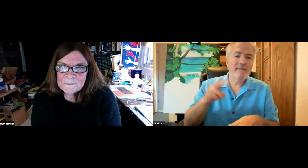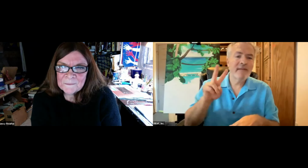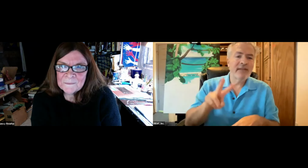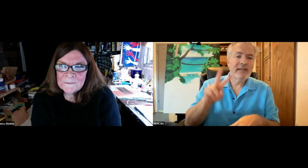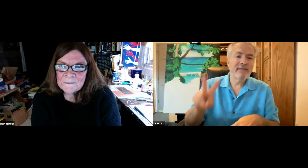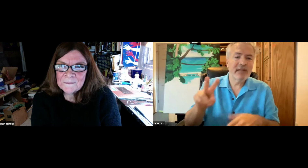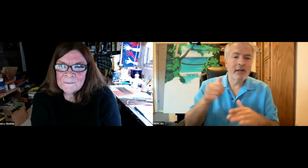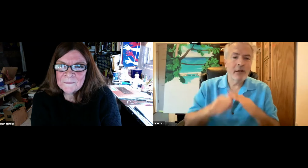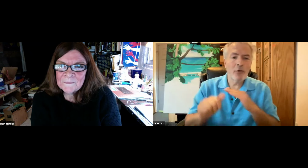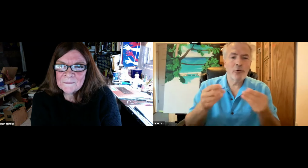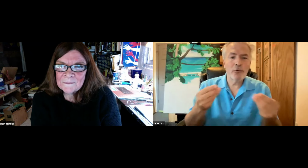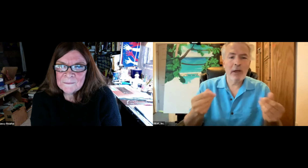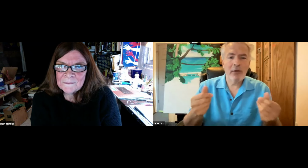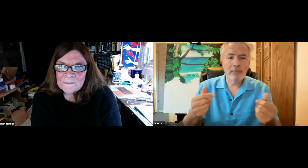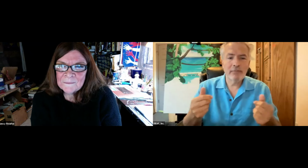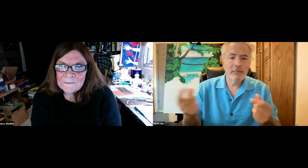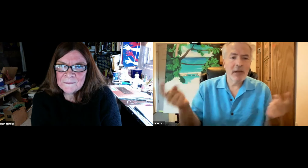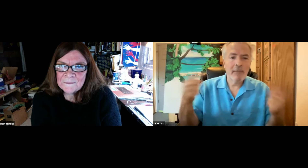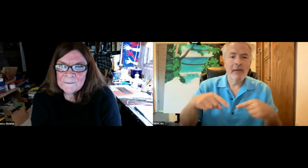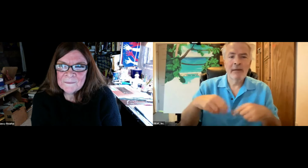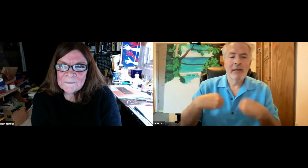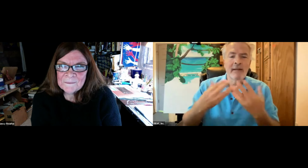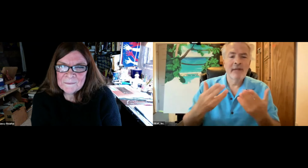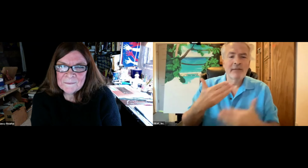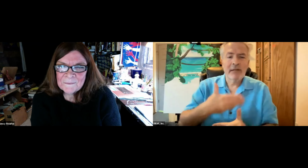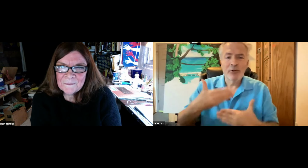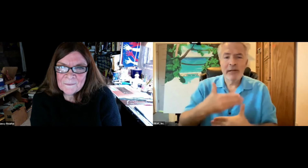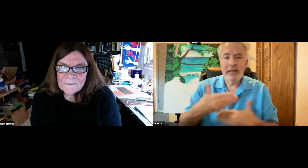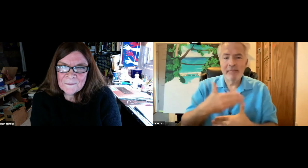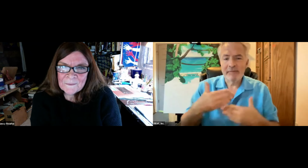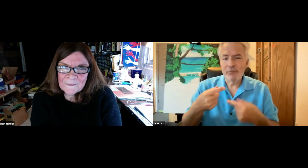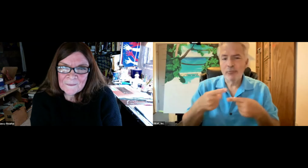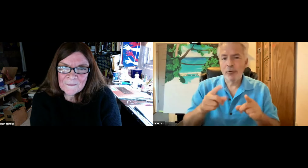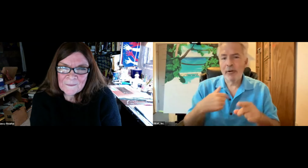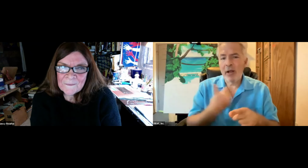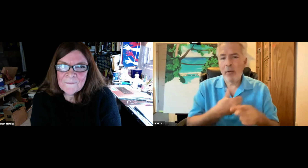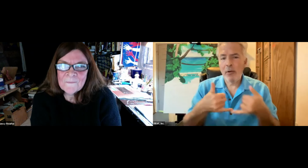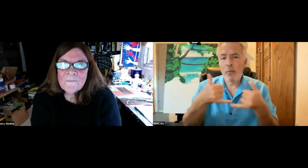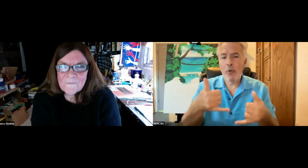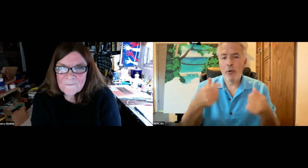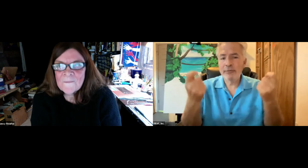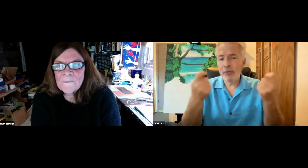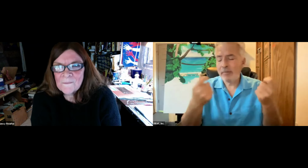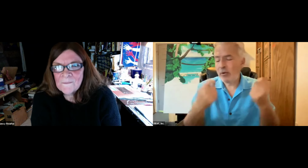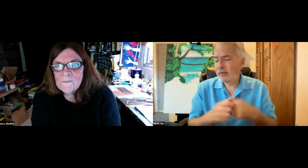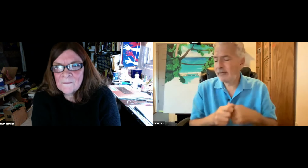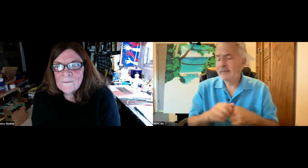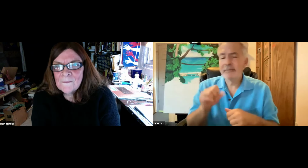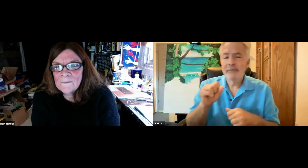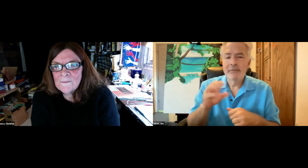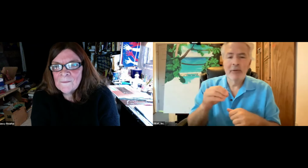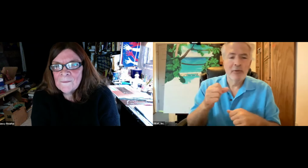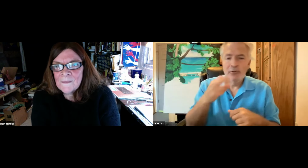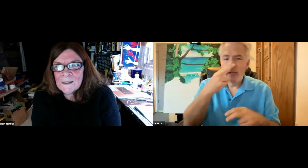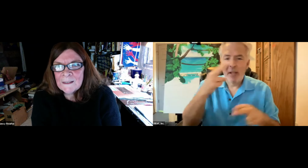So you can sign in. We have entertainment and award